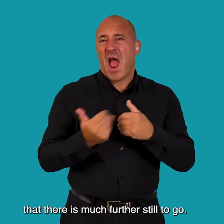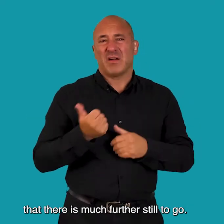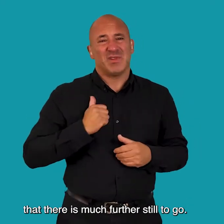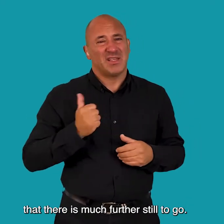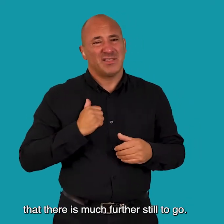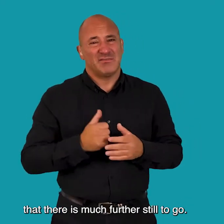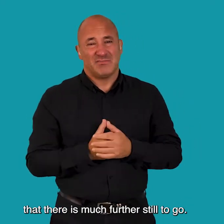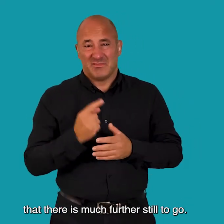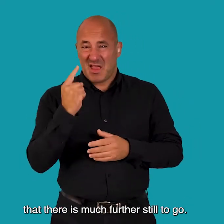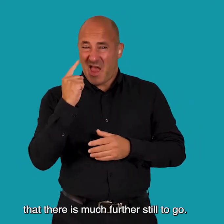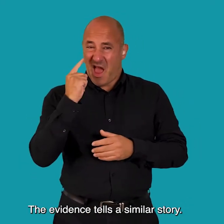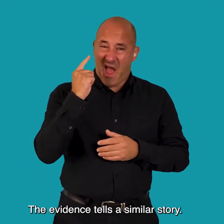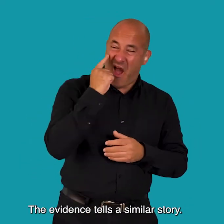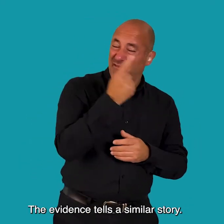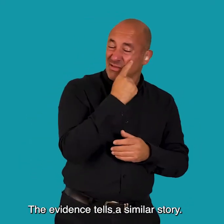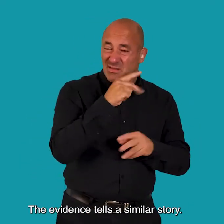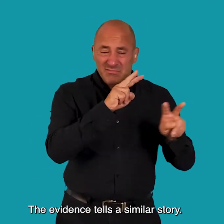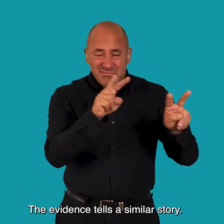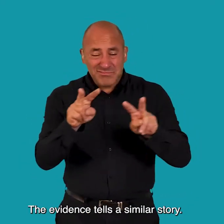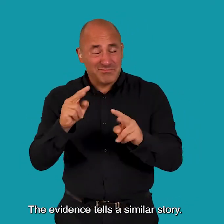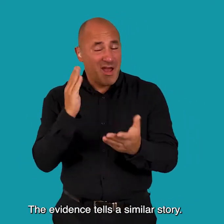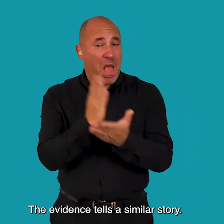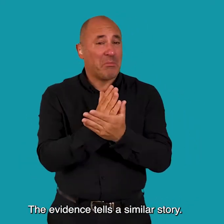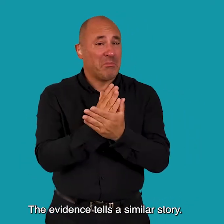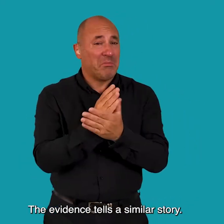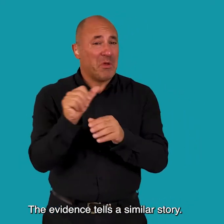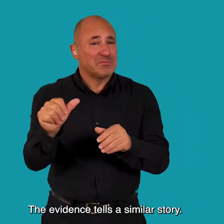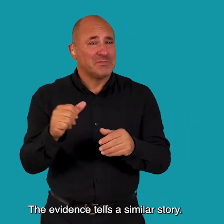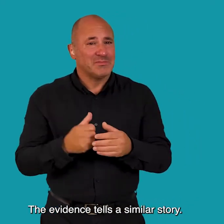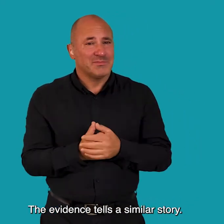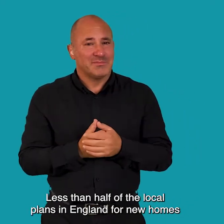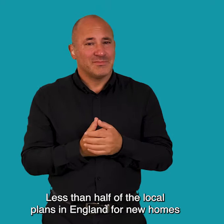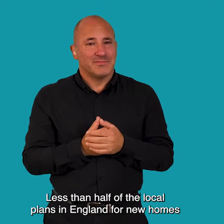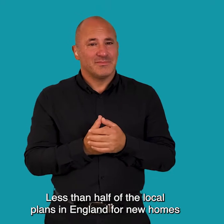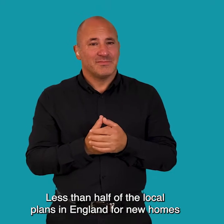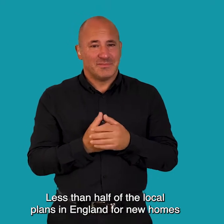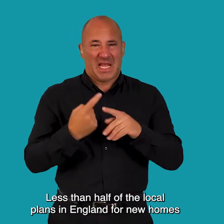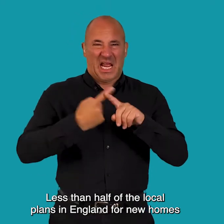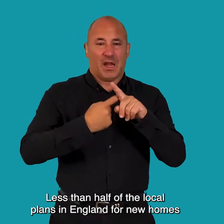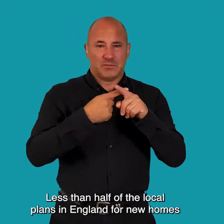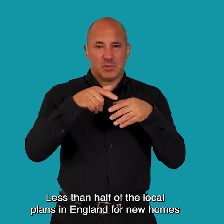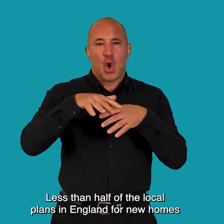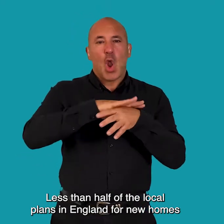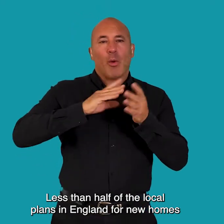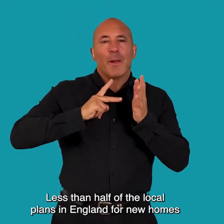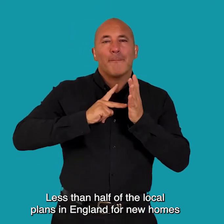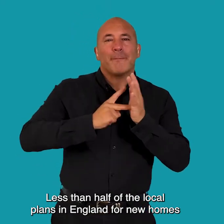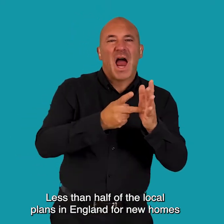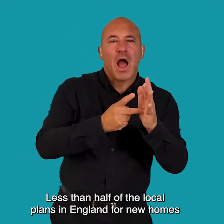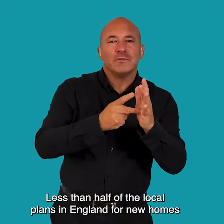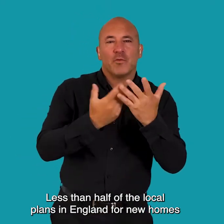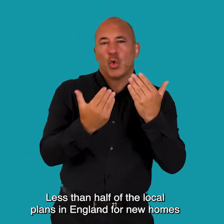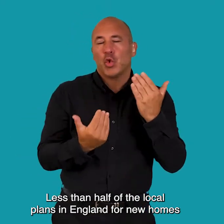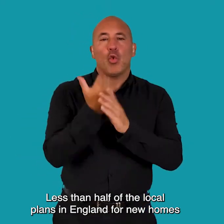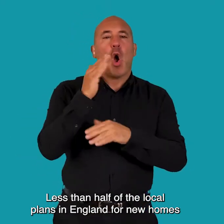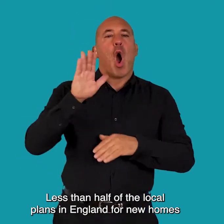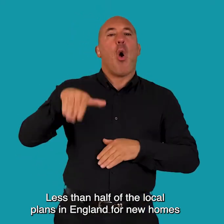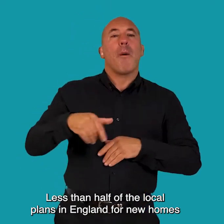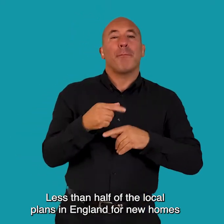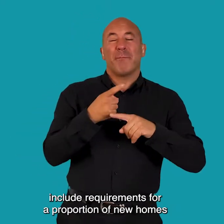go. The evidence tells a similar story. Less than half of the local plans in England for new homes